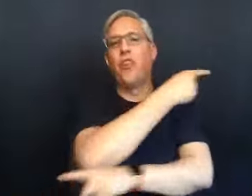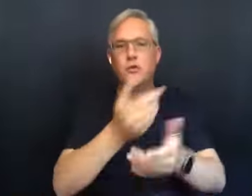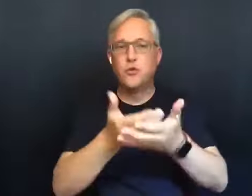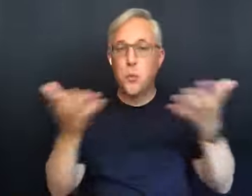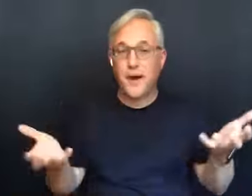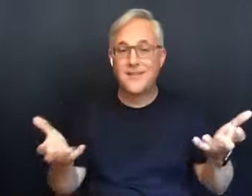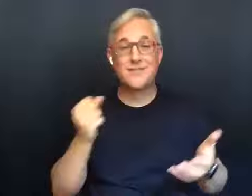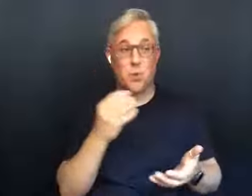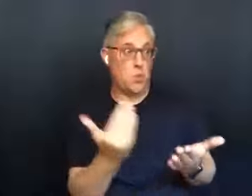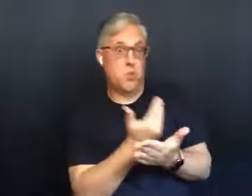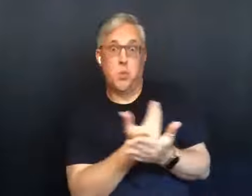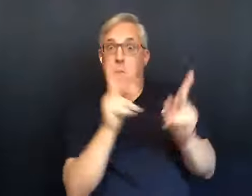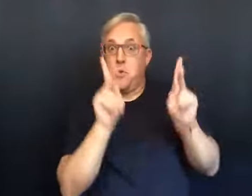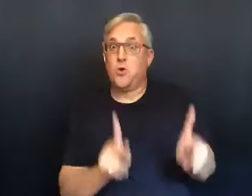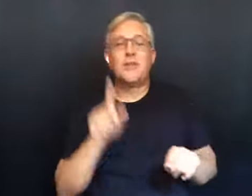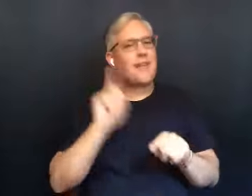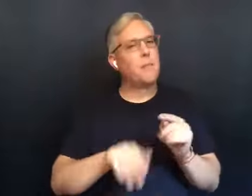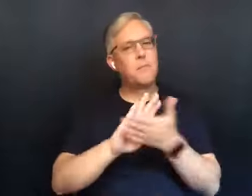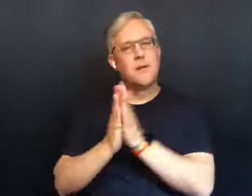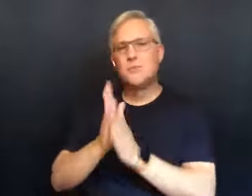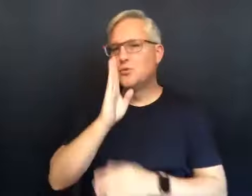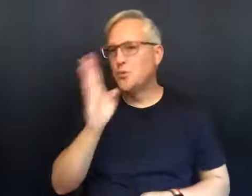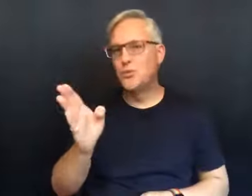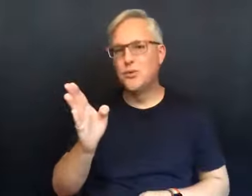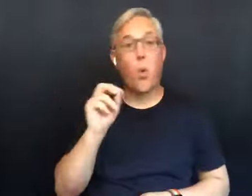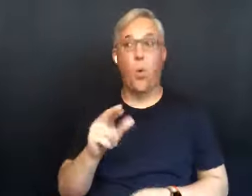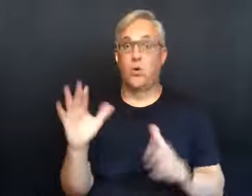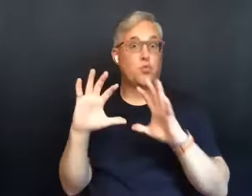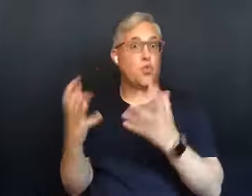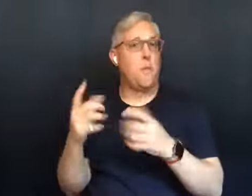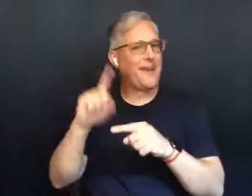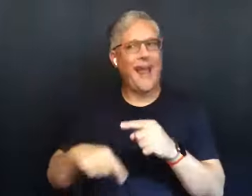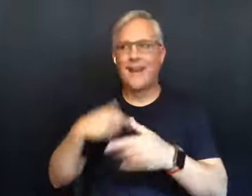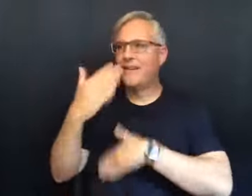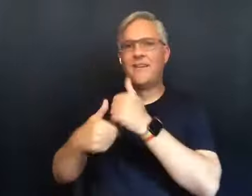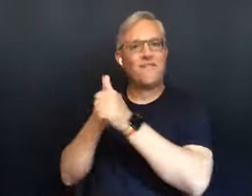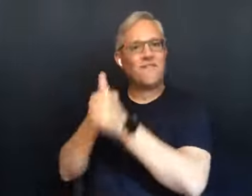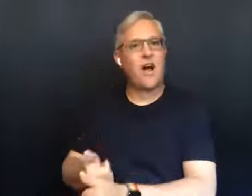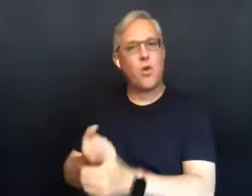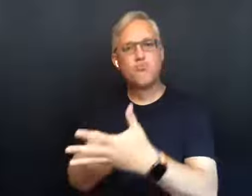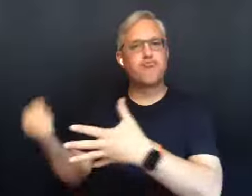so far that the individual can't get sober or the group can't fulfill their primary purpose. That's really it.